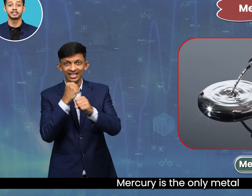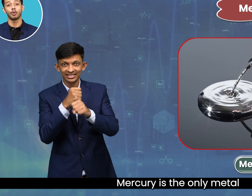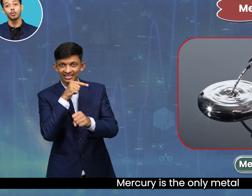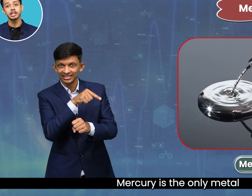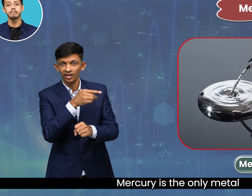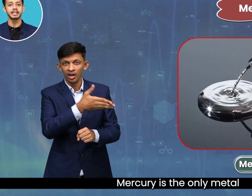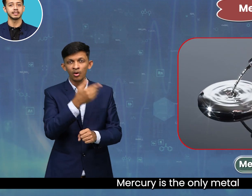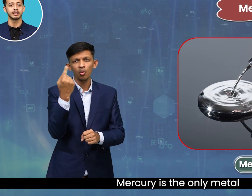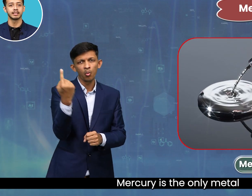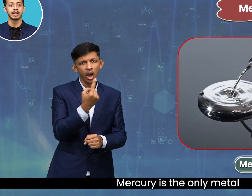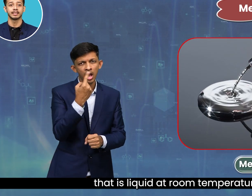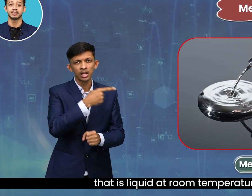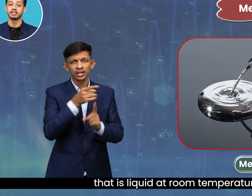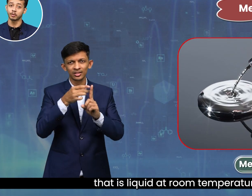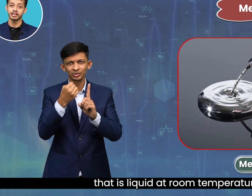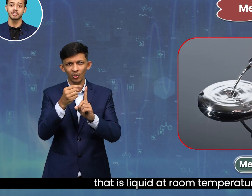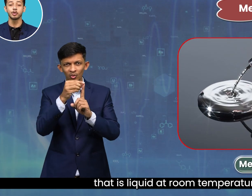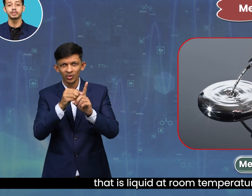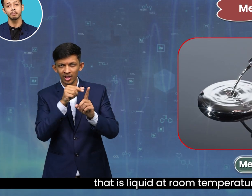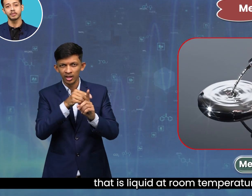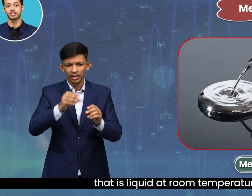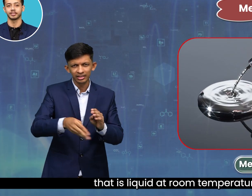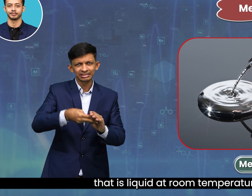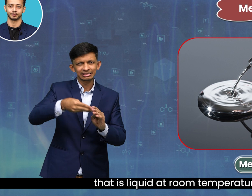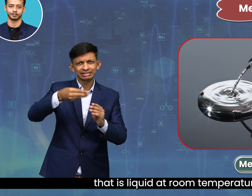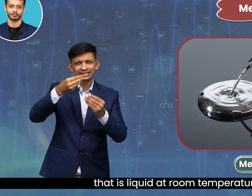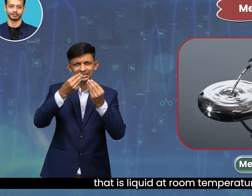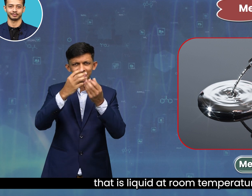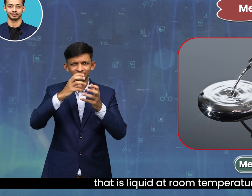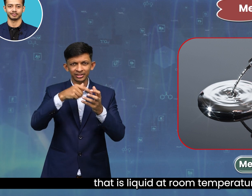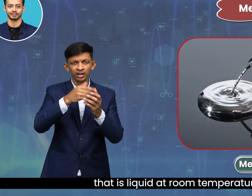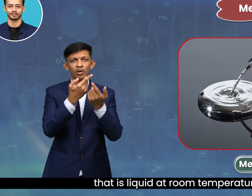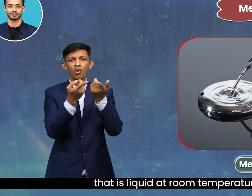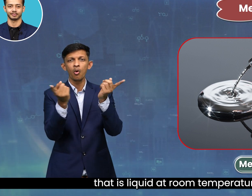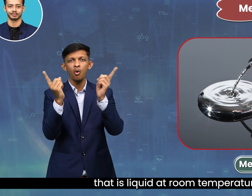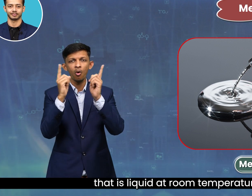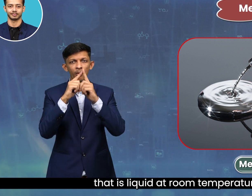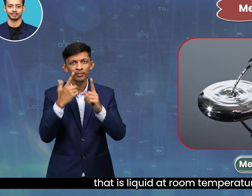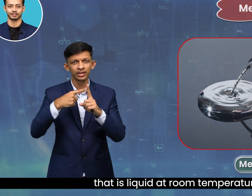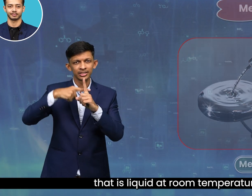Mercury is the only metal that is liquid at room temperature.